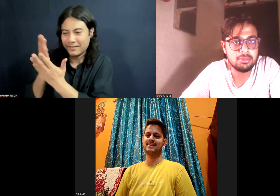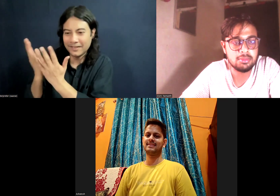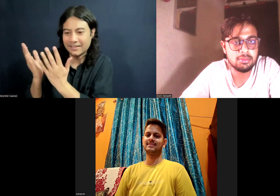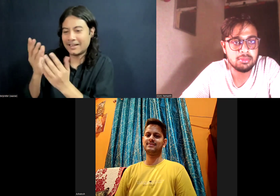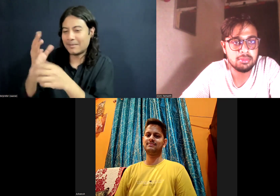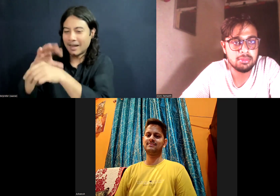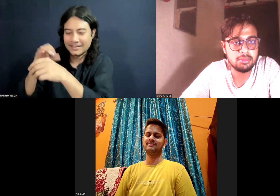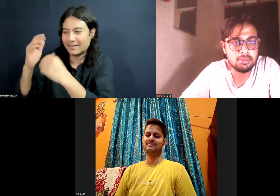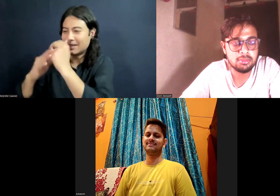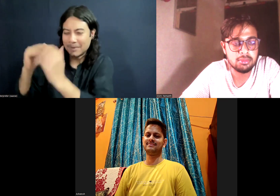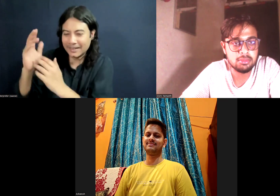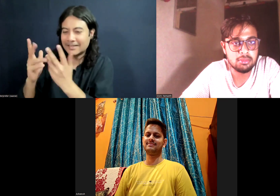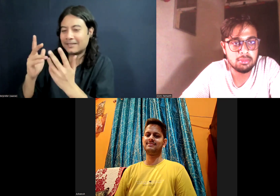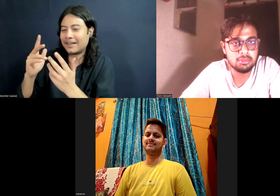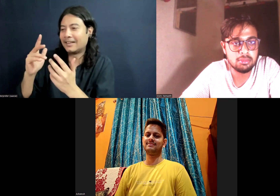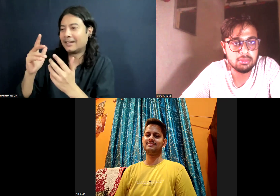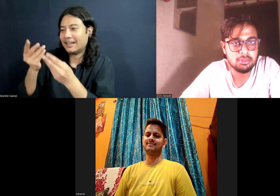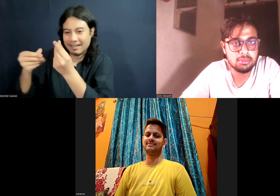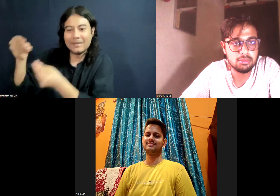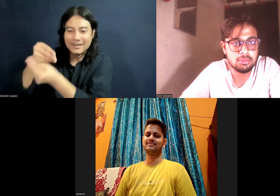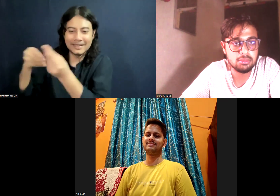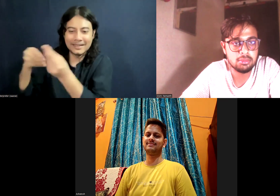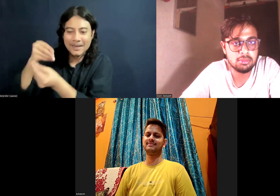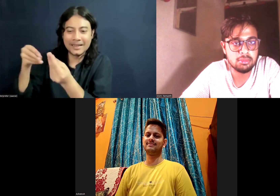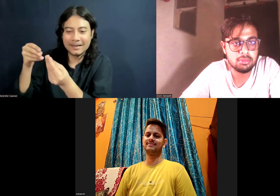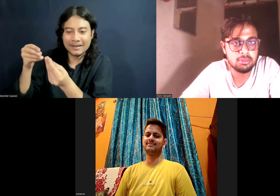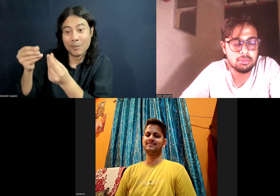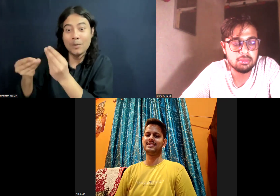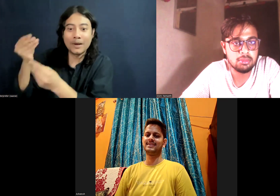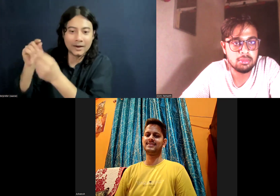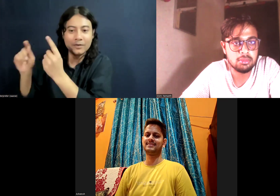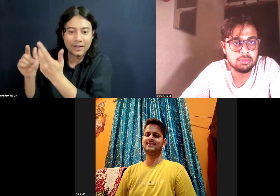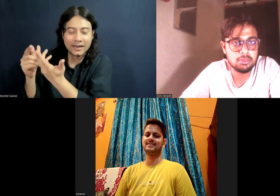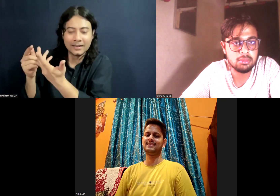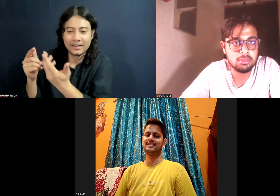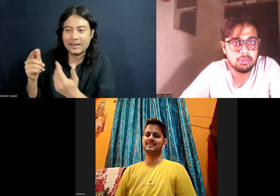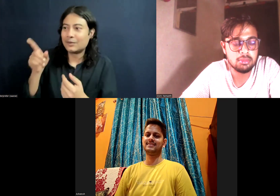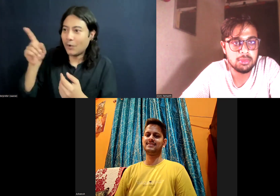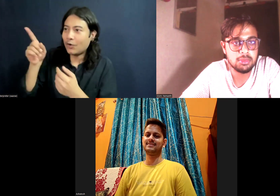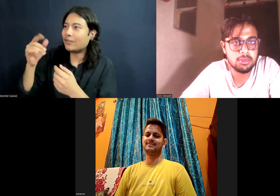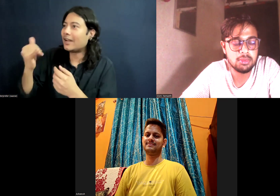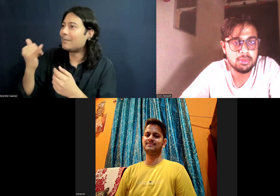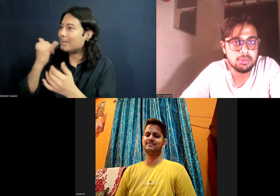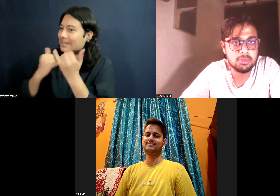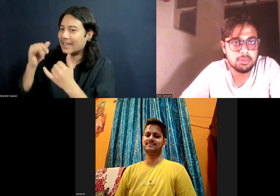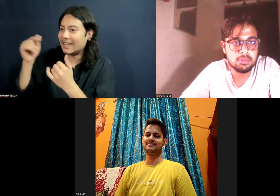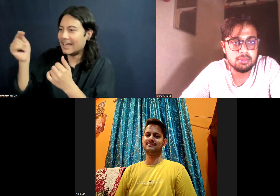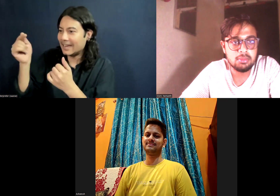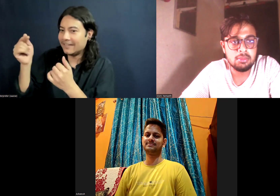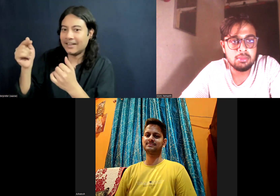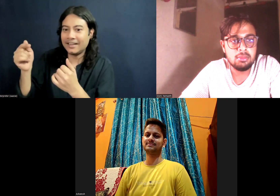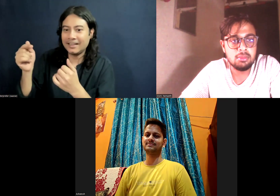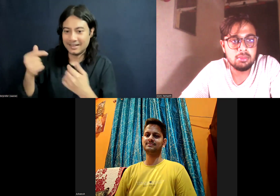way, different ways, right? They buy stuff, they're building stuff, and they're basically making more money out of that. So all right, right. that mistake